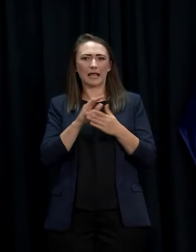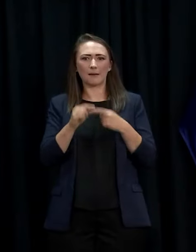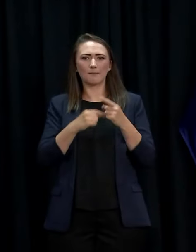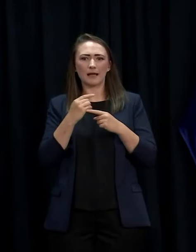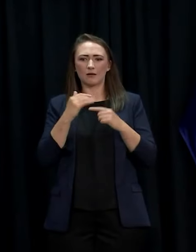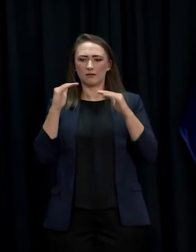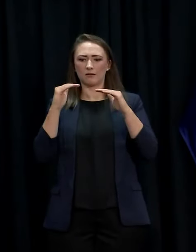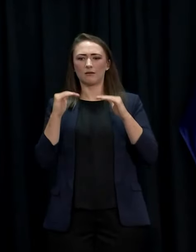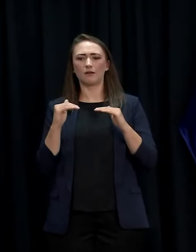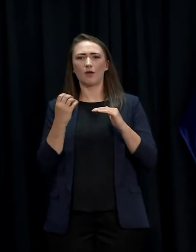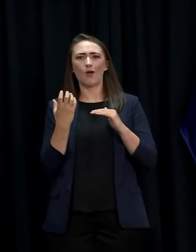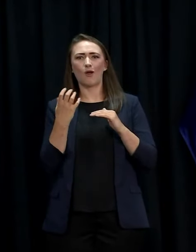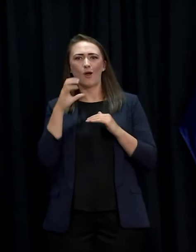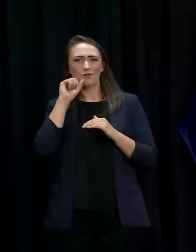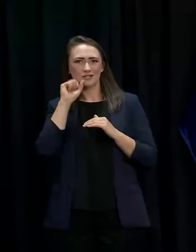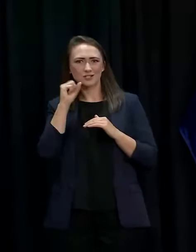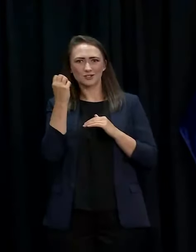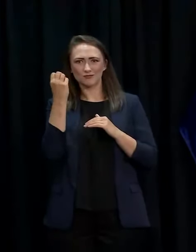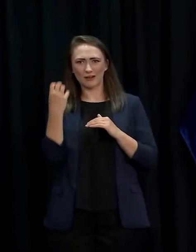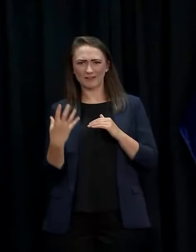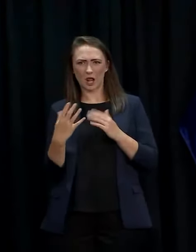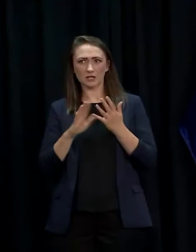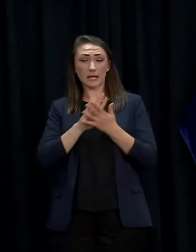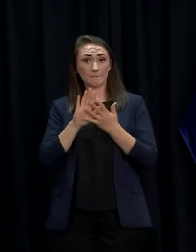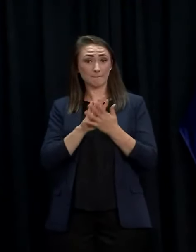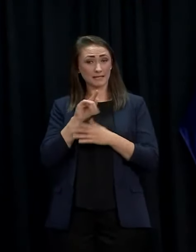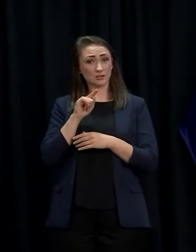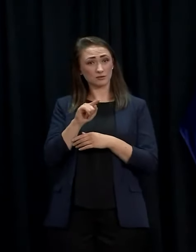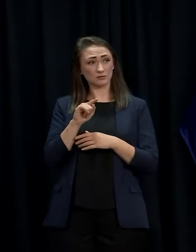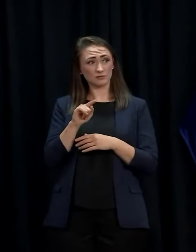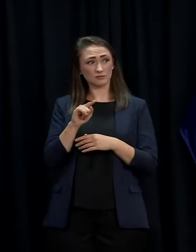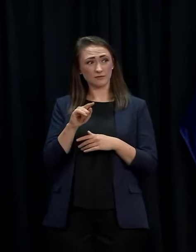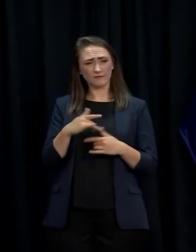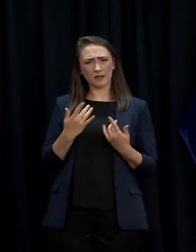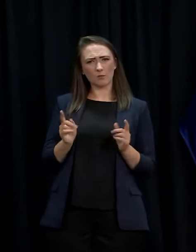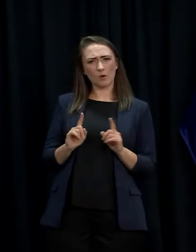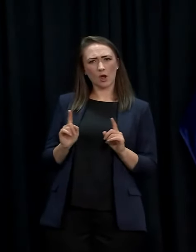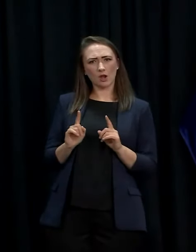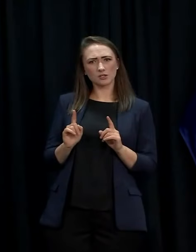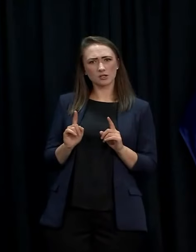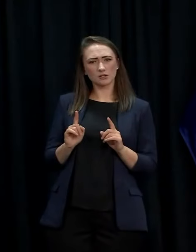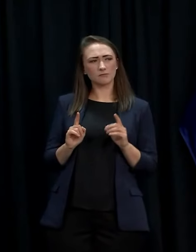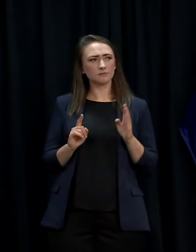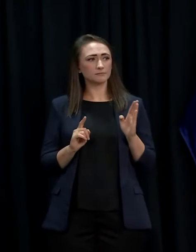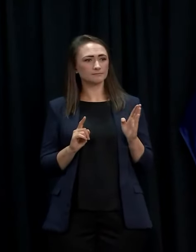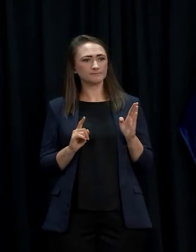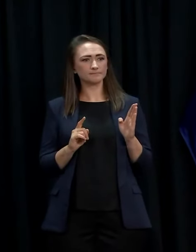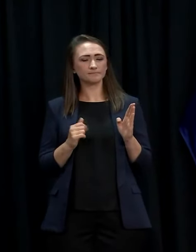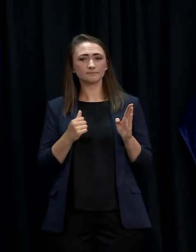have you received as a doctor in that way? To be honest, I also don't